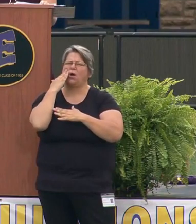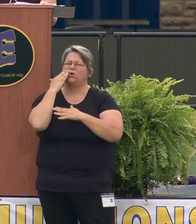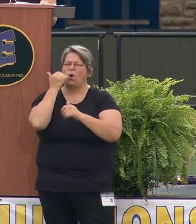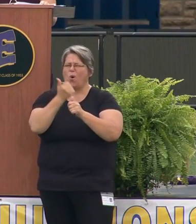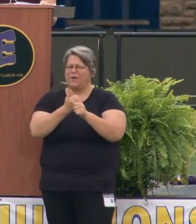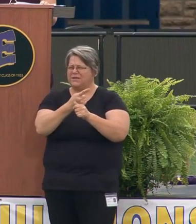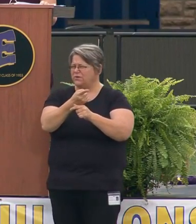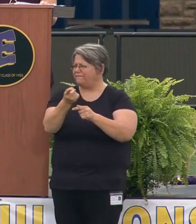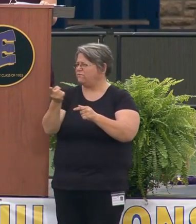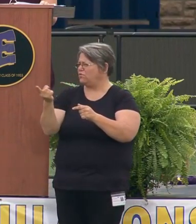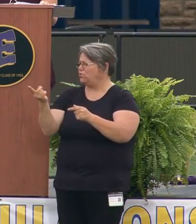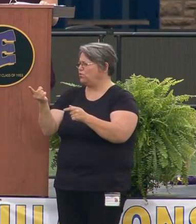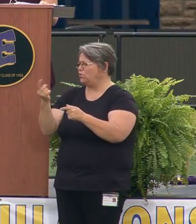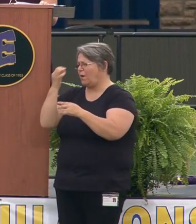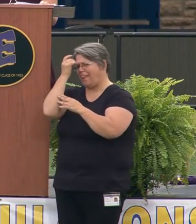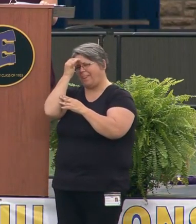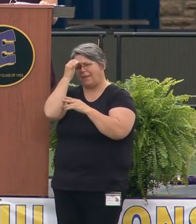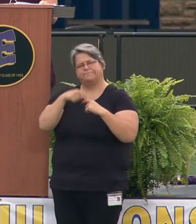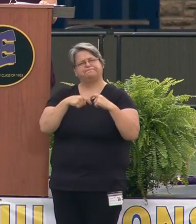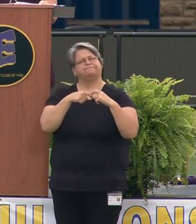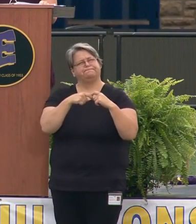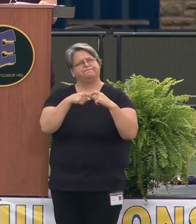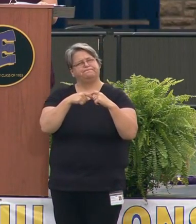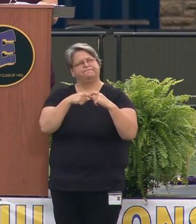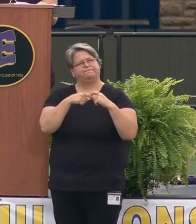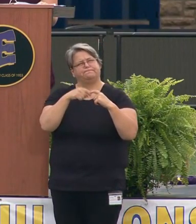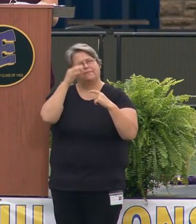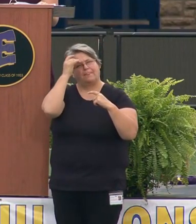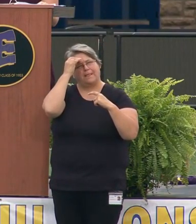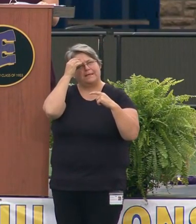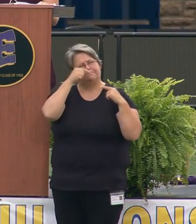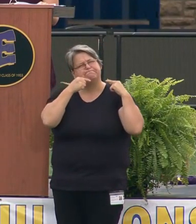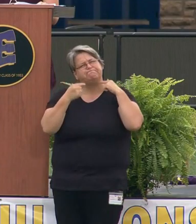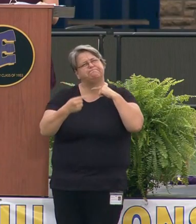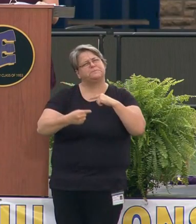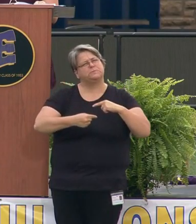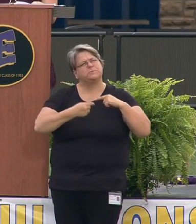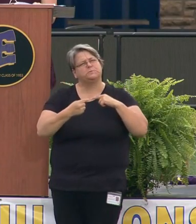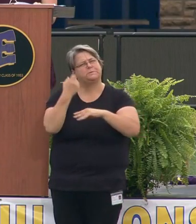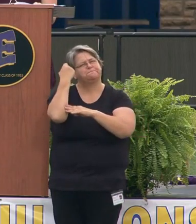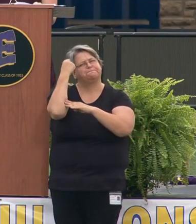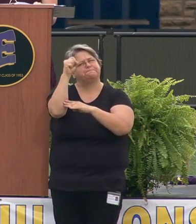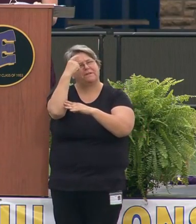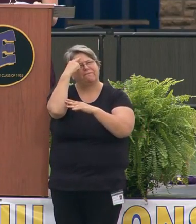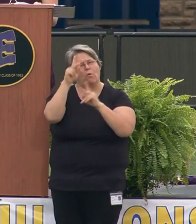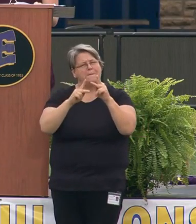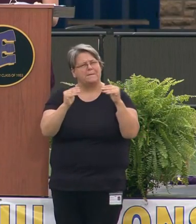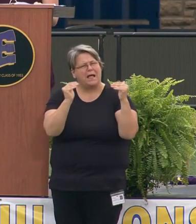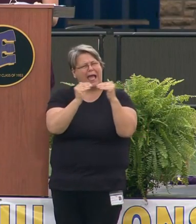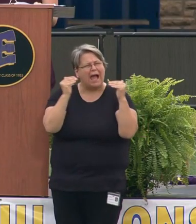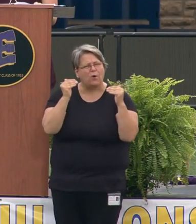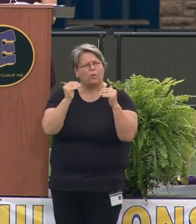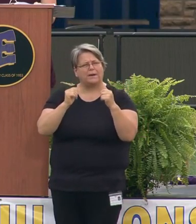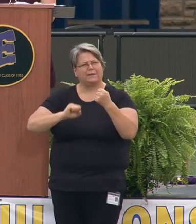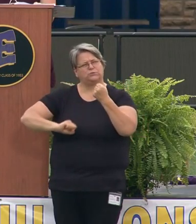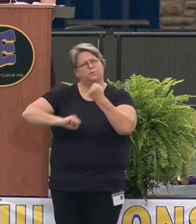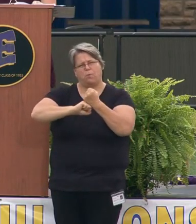one of you has taken a moment to fight for the rights of your peers. You fought for equity and you stood